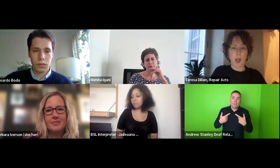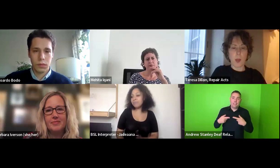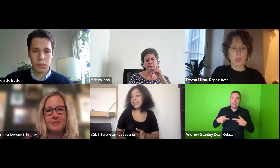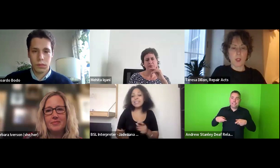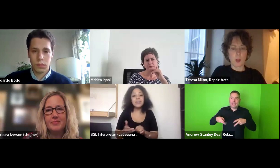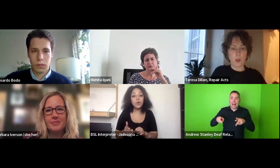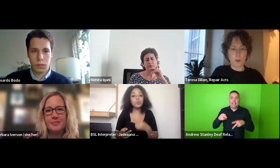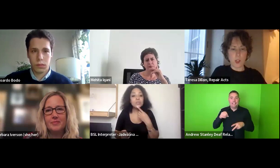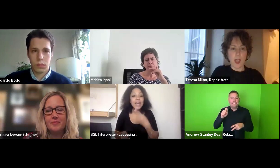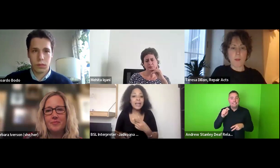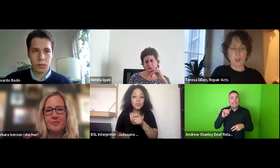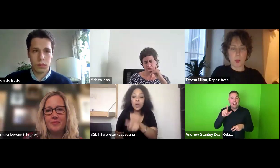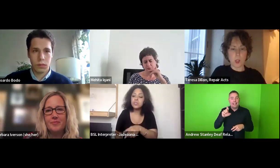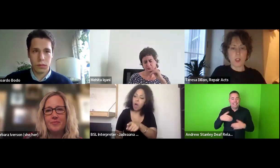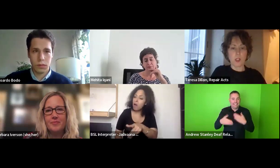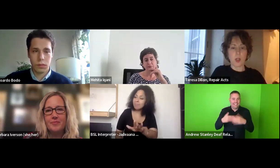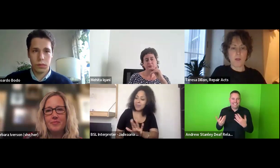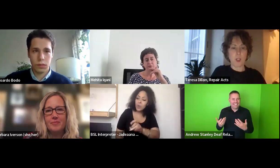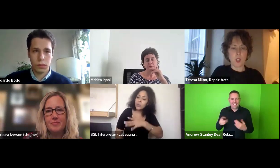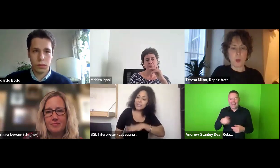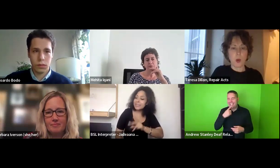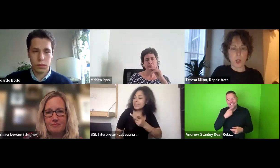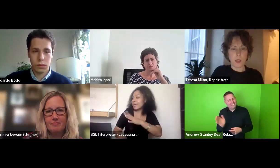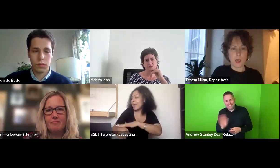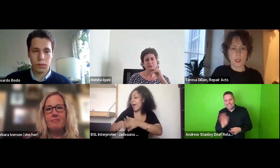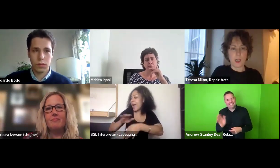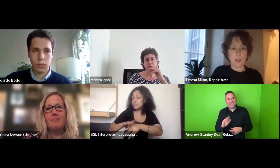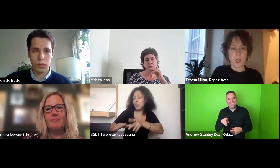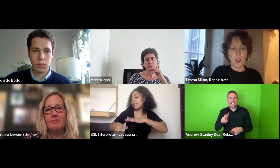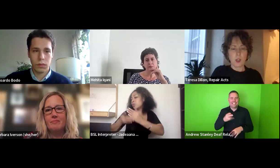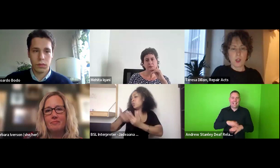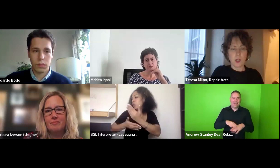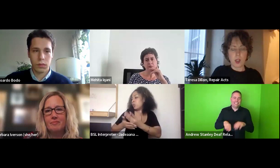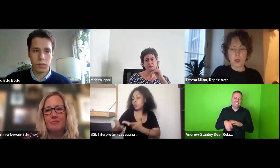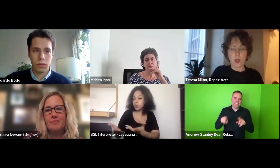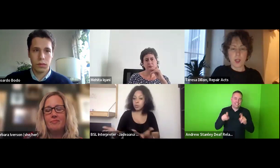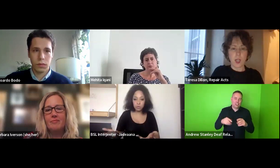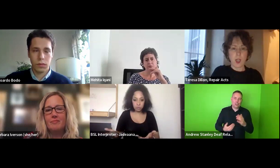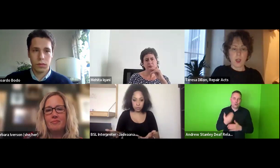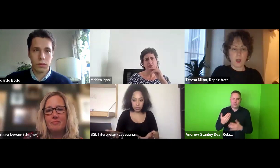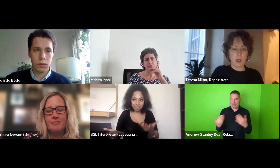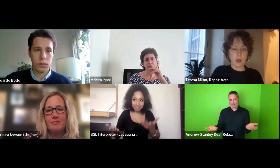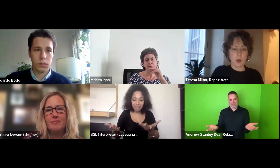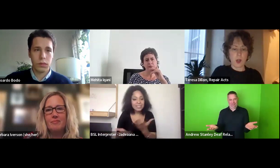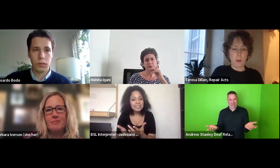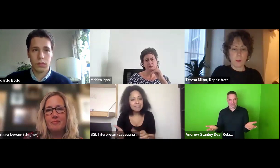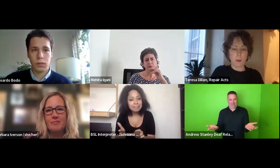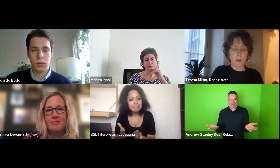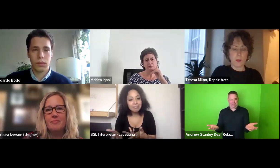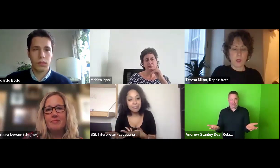when perhaps, you know, for them, it's important to have the new, and in a sense. So there's this kind of like, you